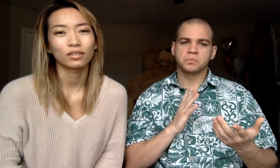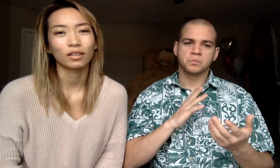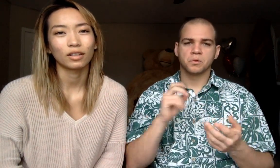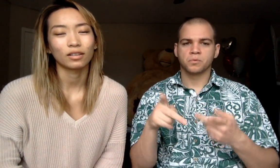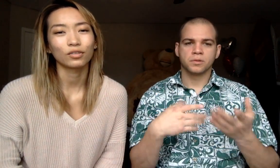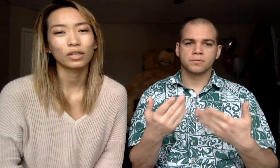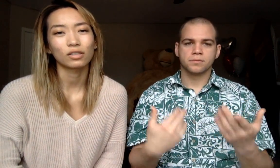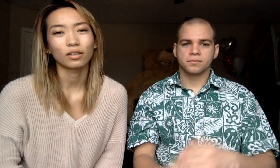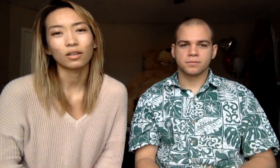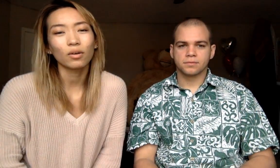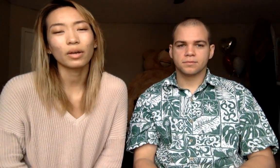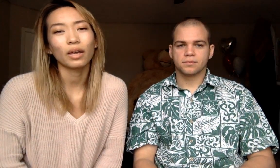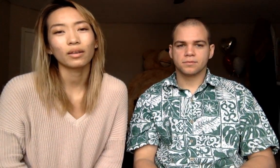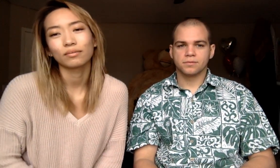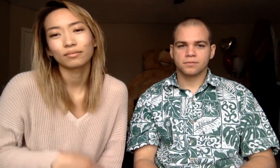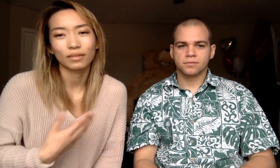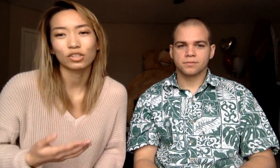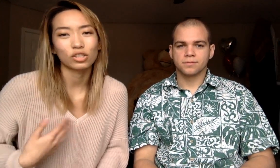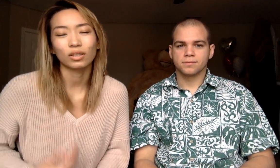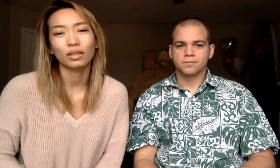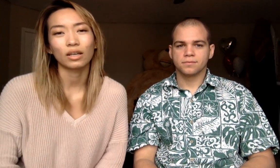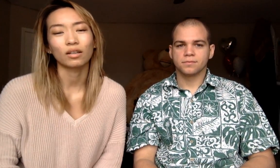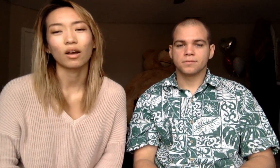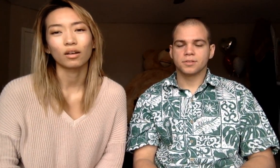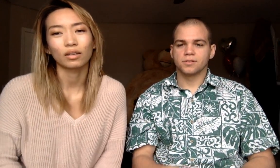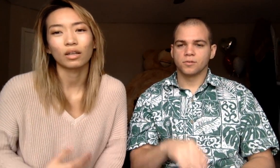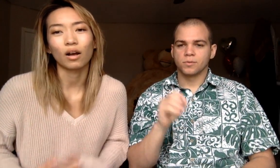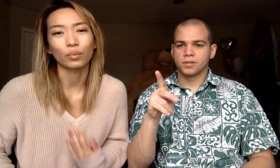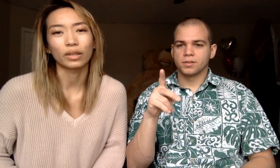her friends are like, oh, okay, and just get on with it.